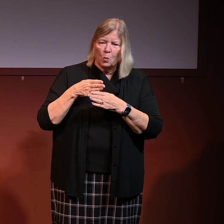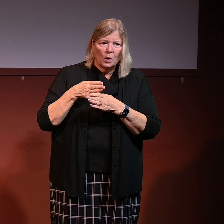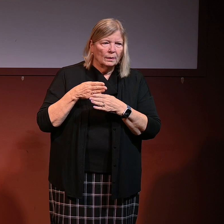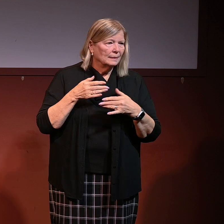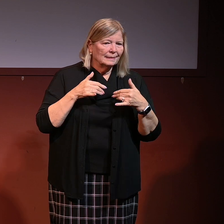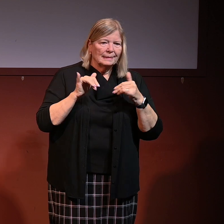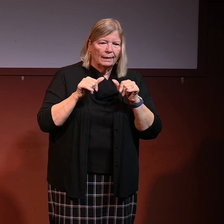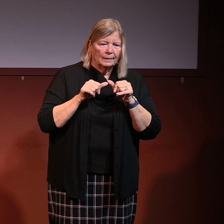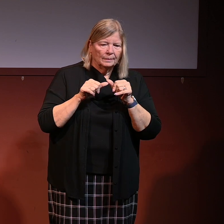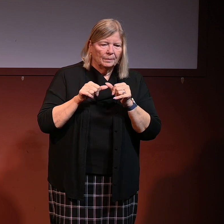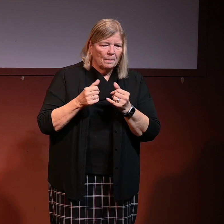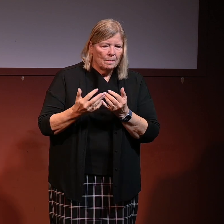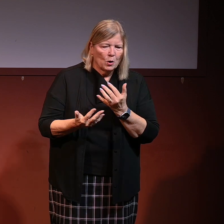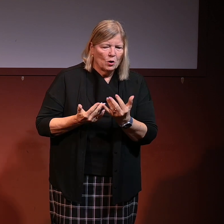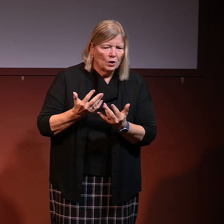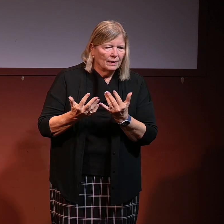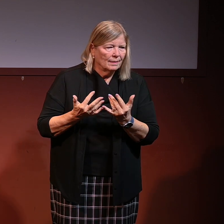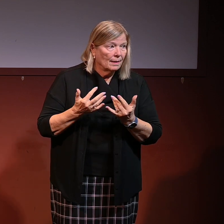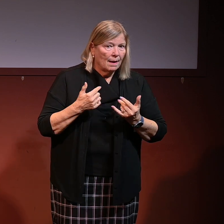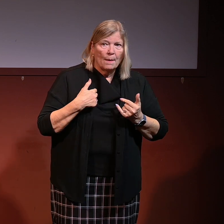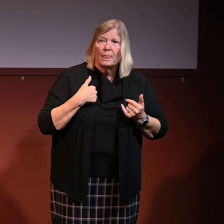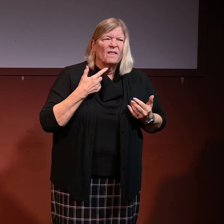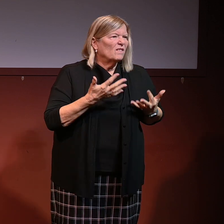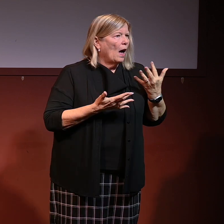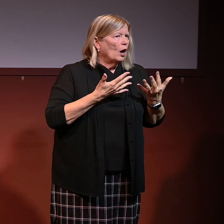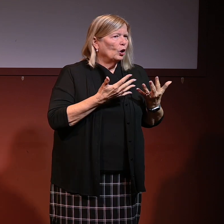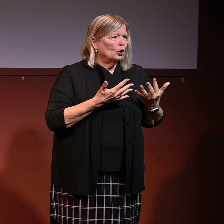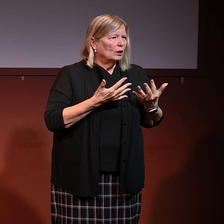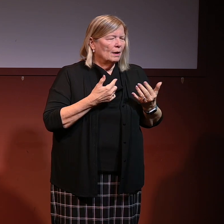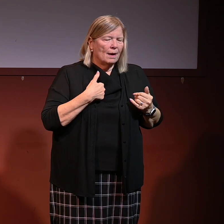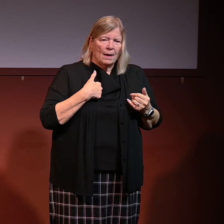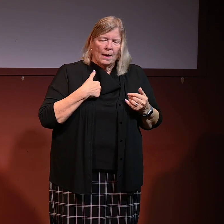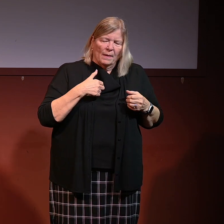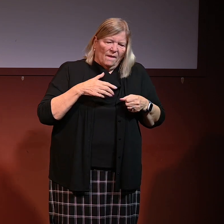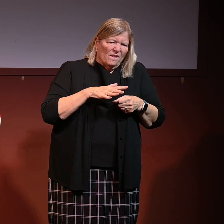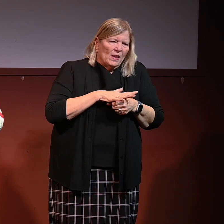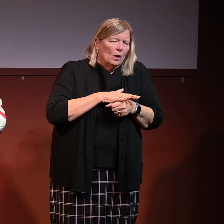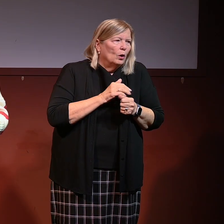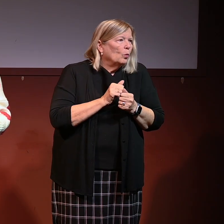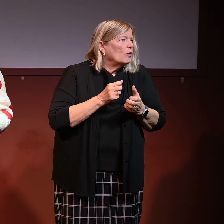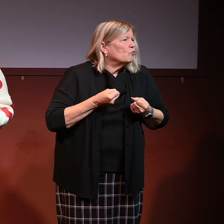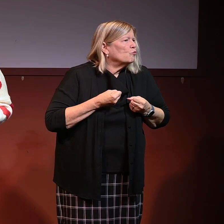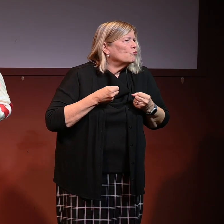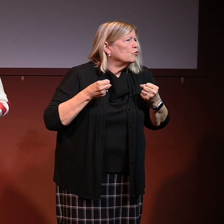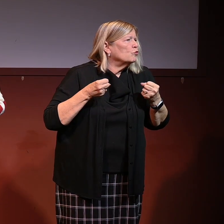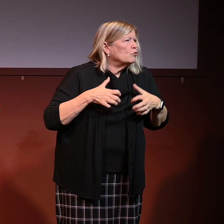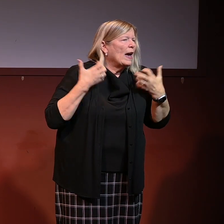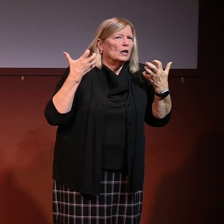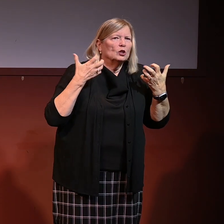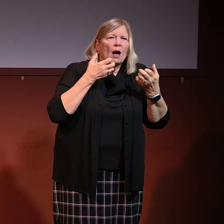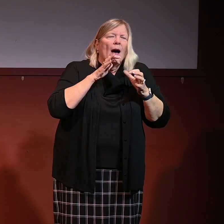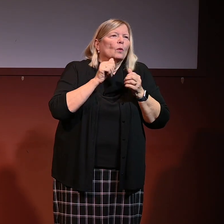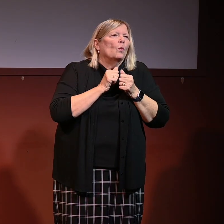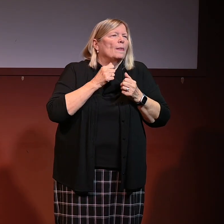burning. I am the fire. I am filled with rage, hot with